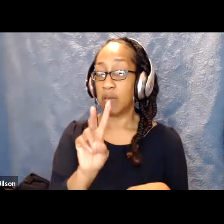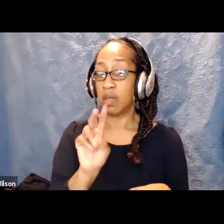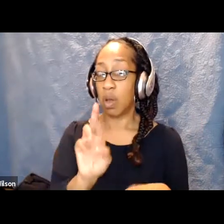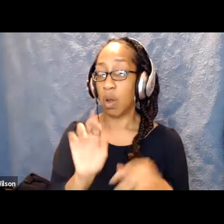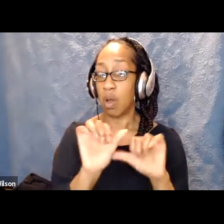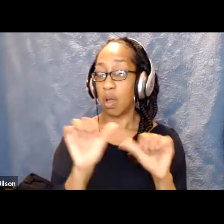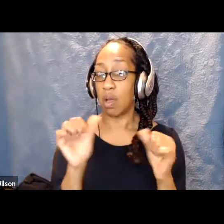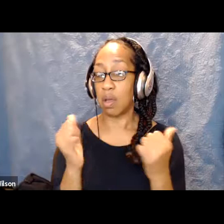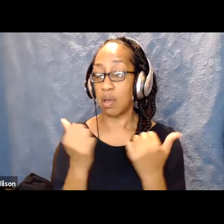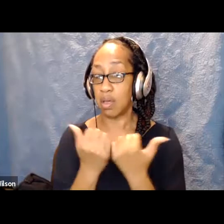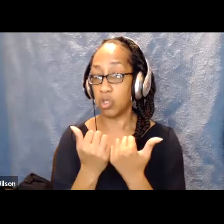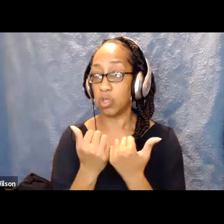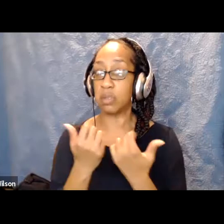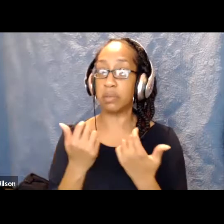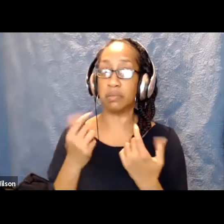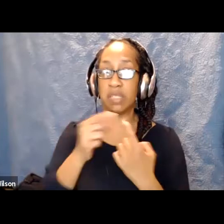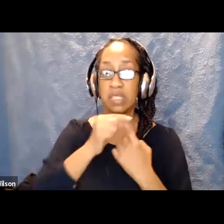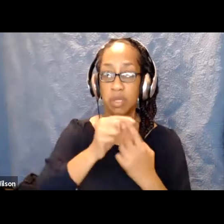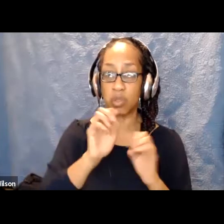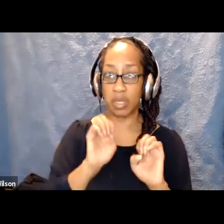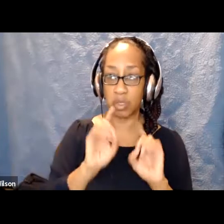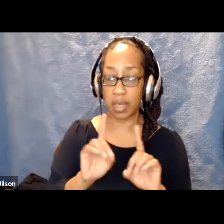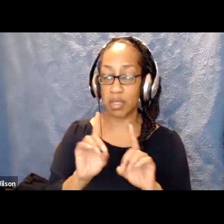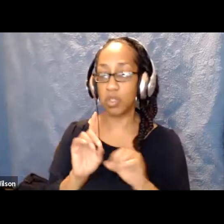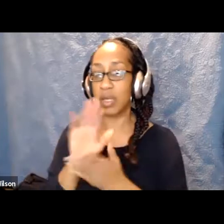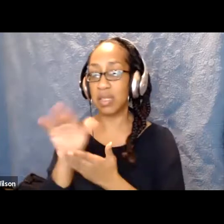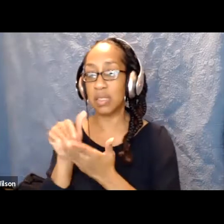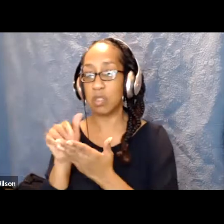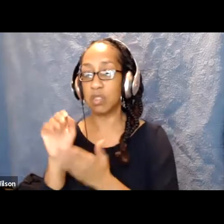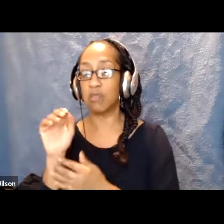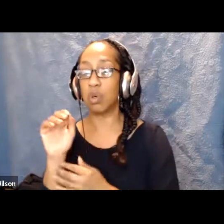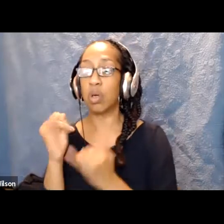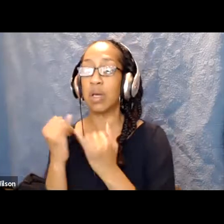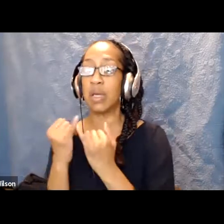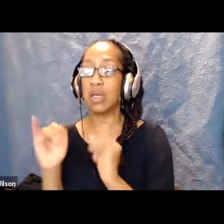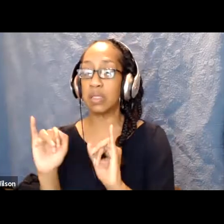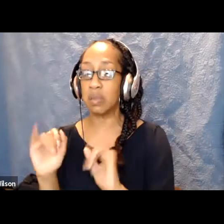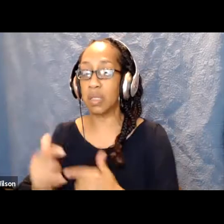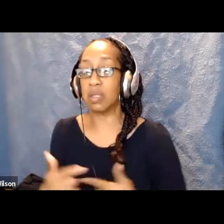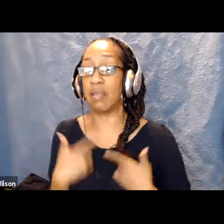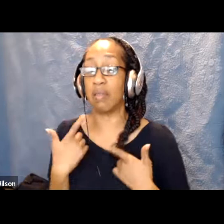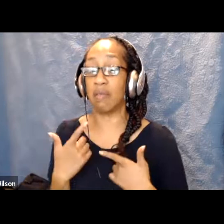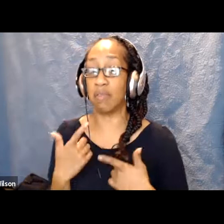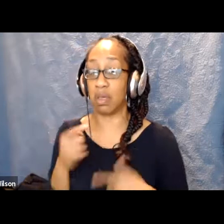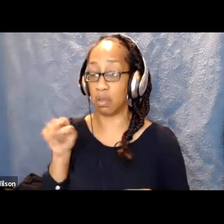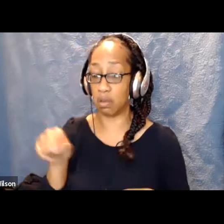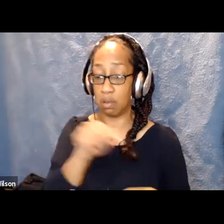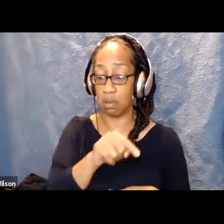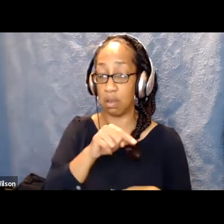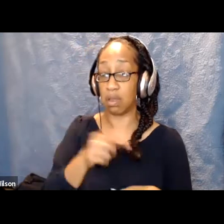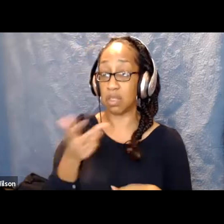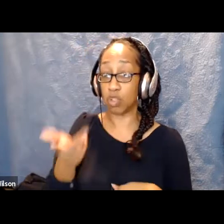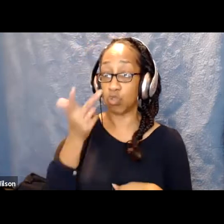agencies, special education, and centers for independent living to work together to ensure that students